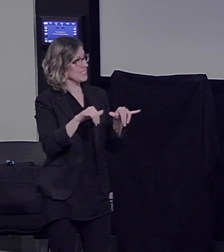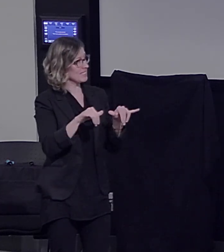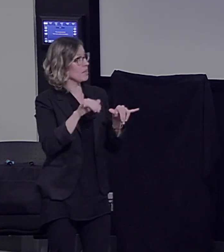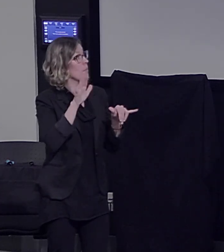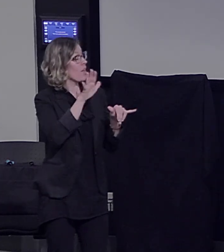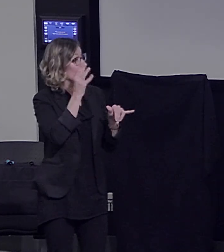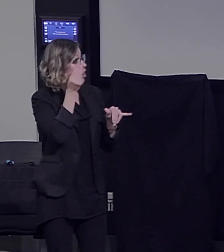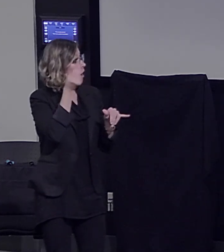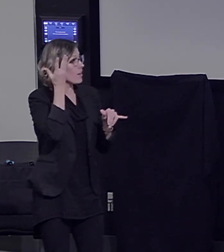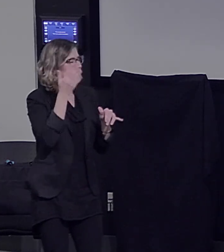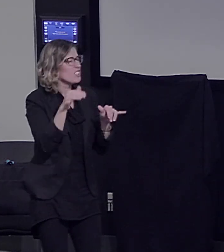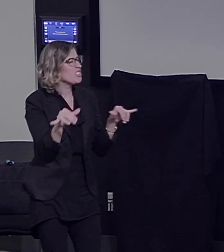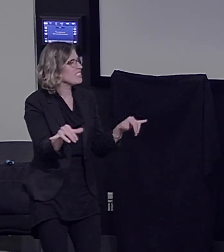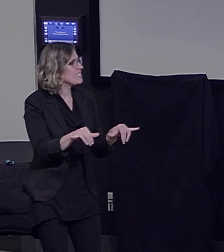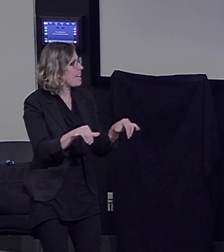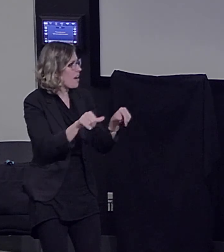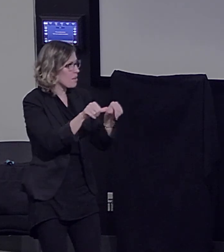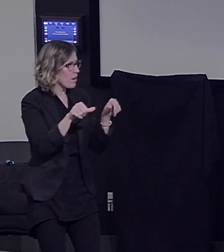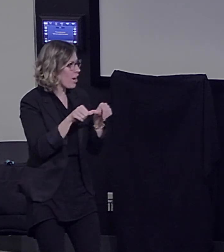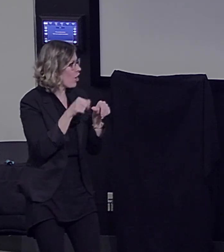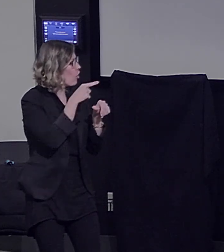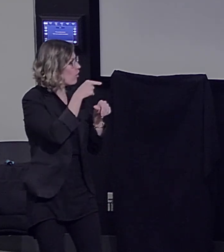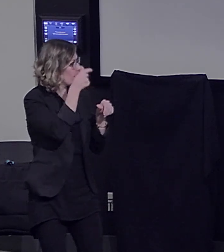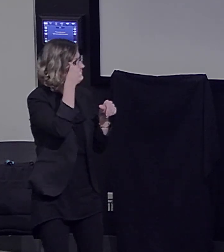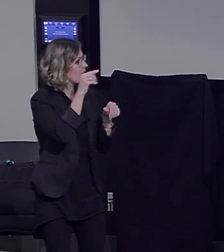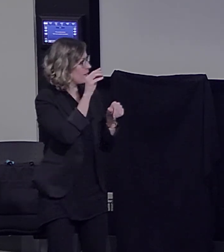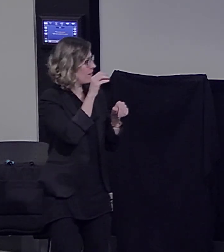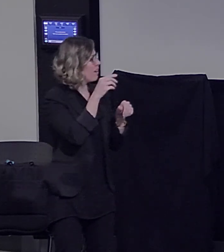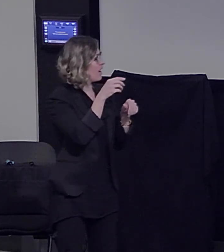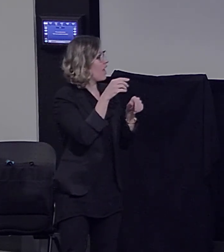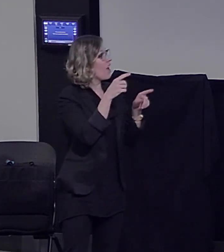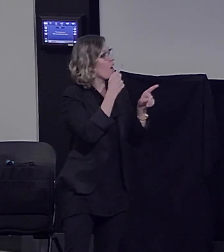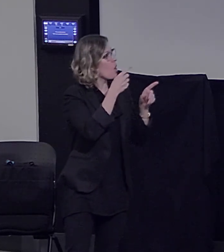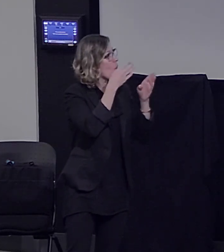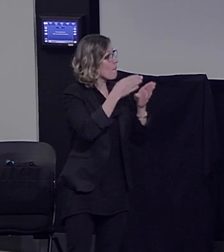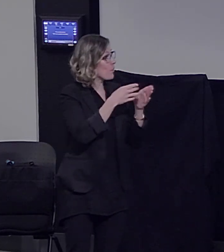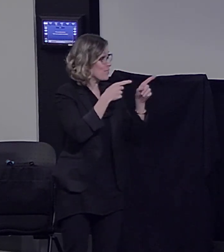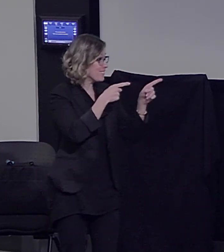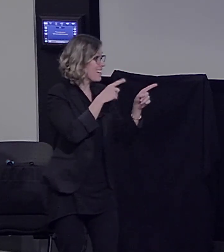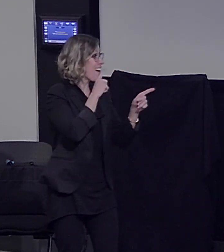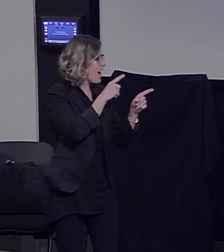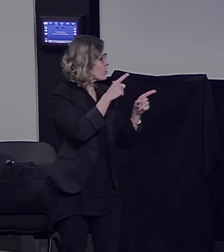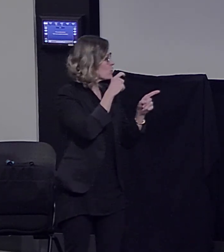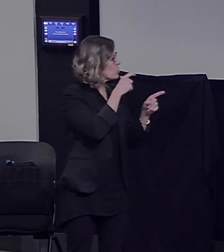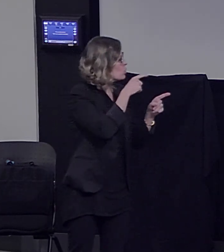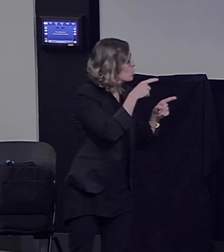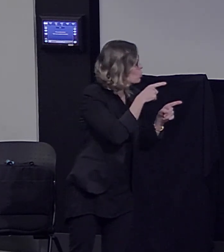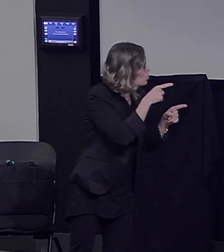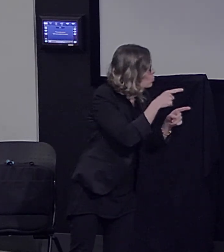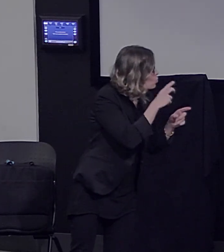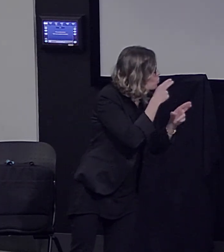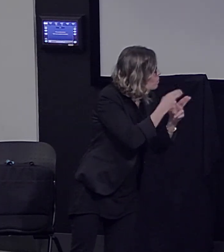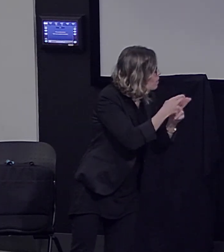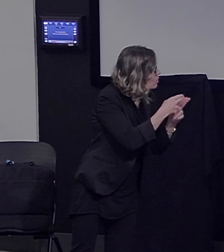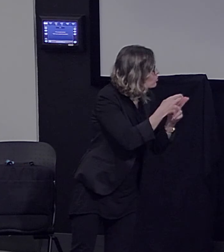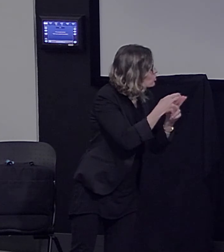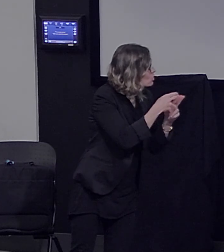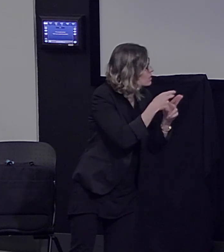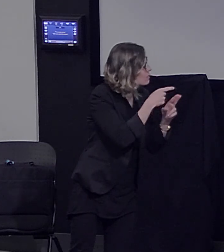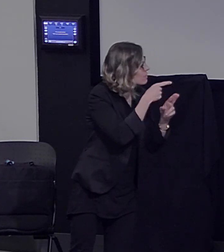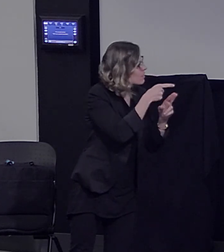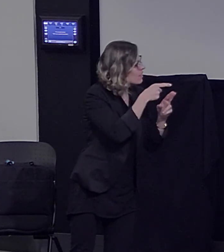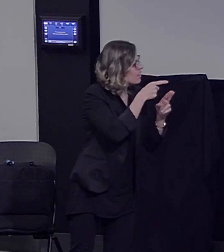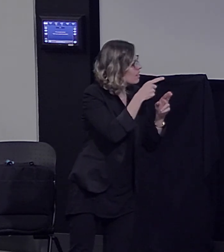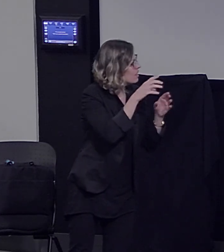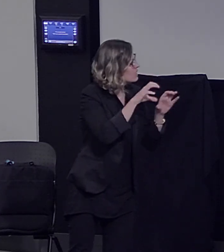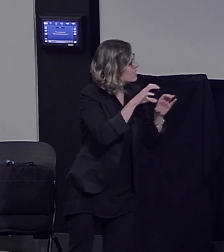activation exactly in the same area. It will be done by this person you met in Luca Petrini, which make experiment